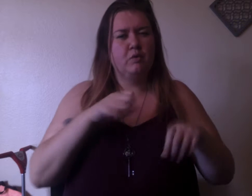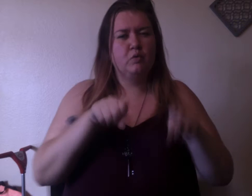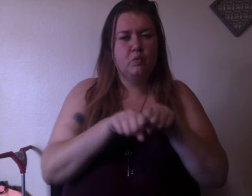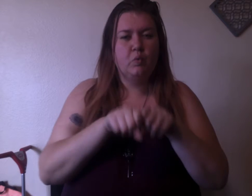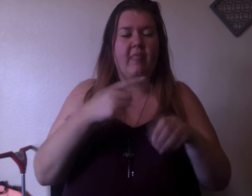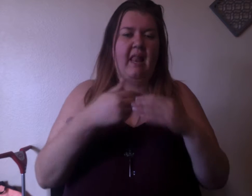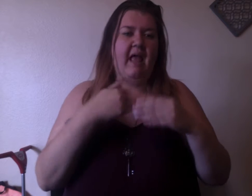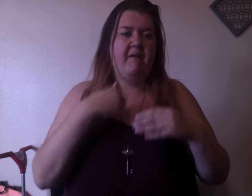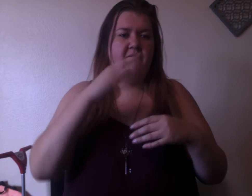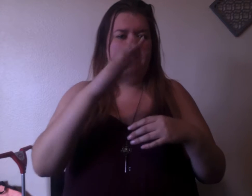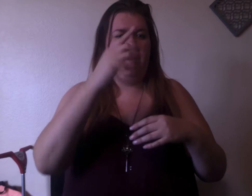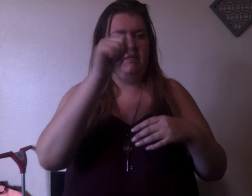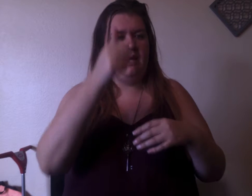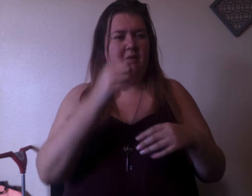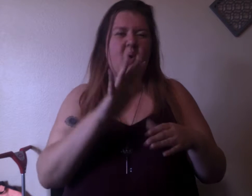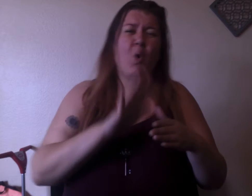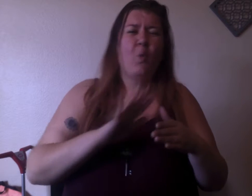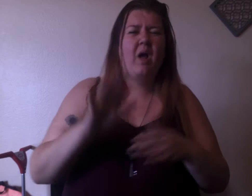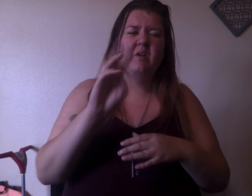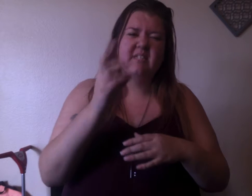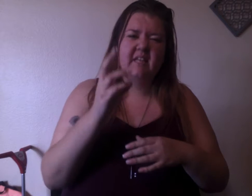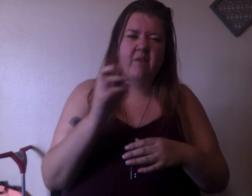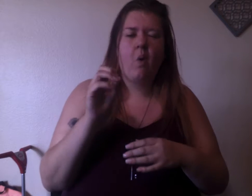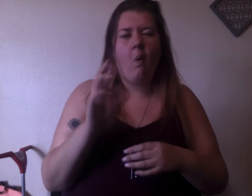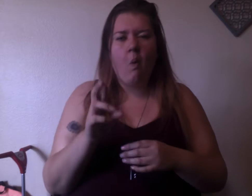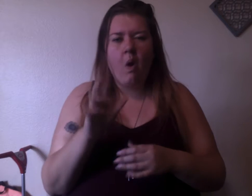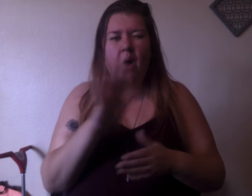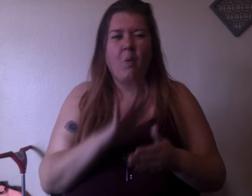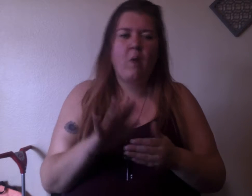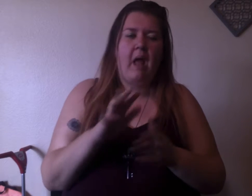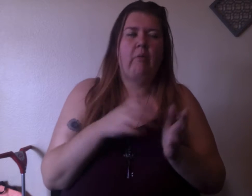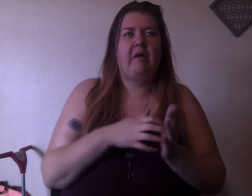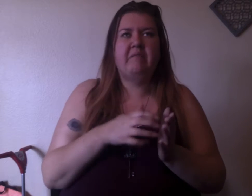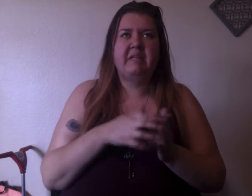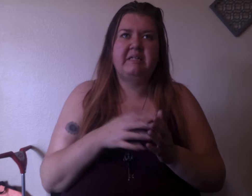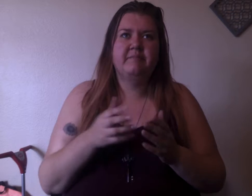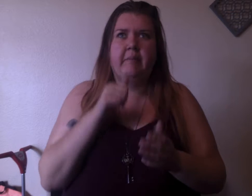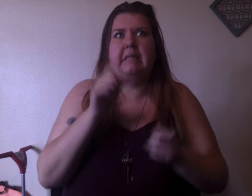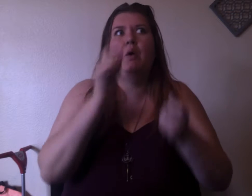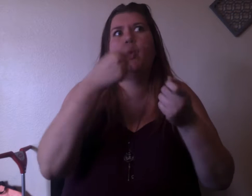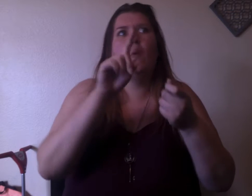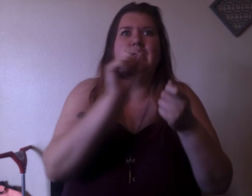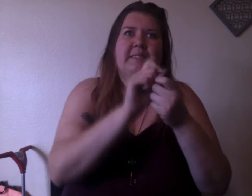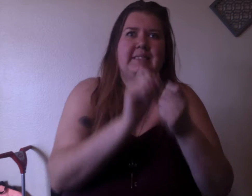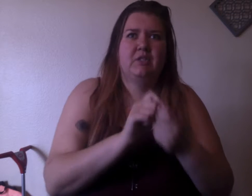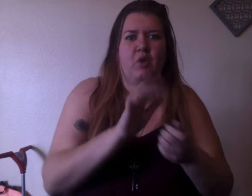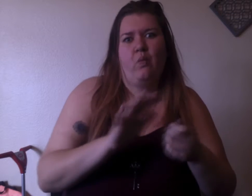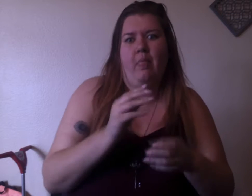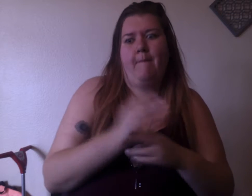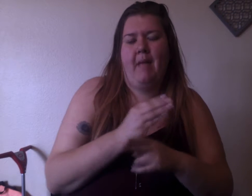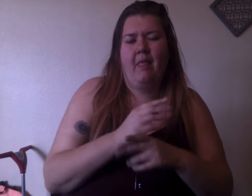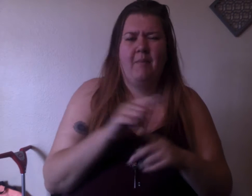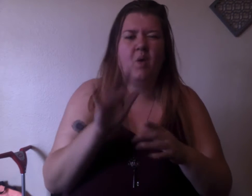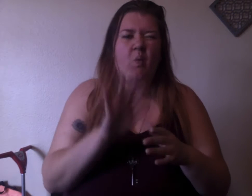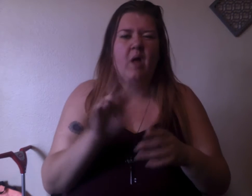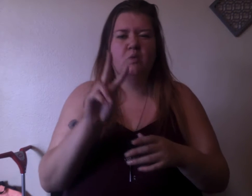approximate around 6 feet, or around roughly, I'm not going to go into the details of the math, around 2 meters. Now, if